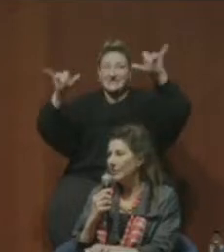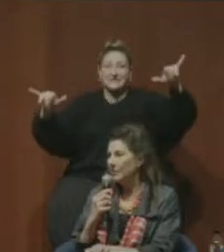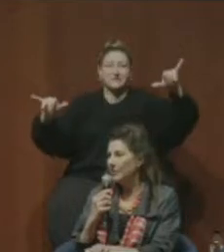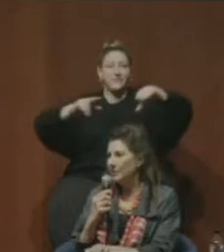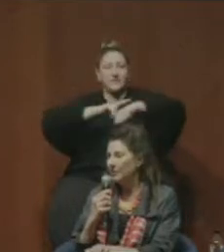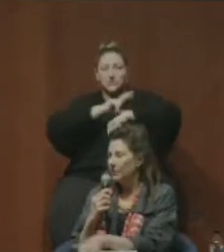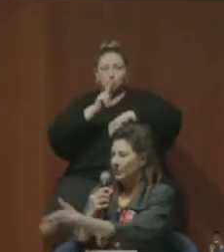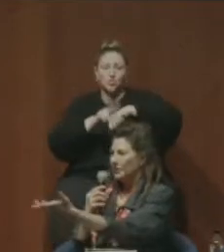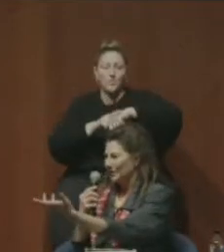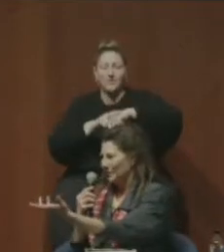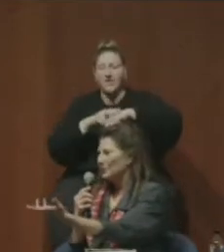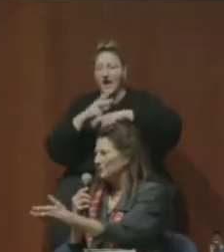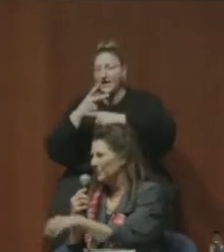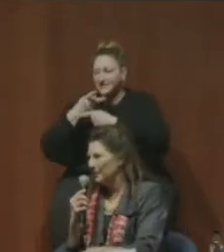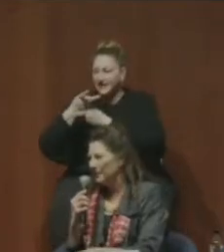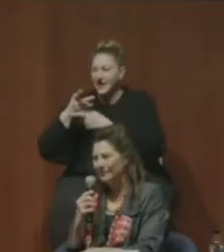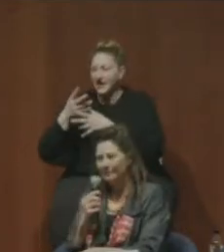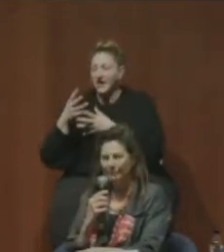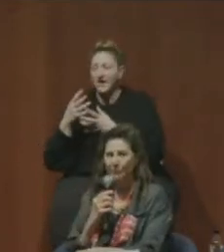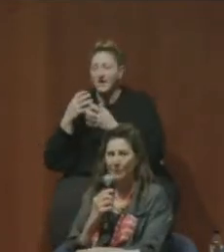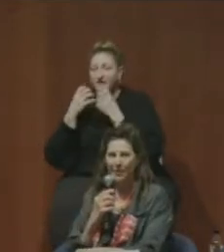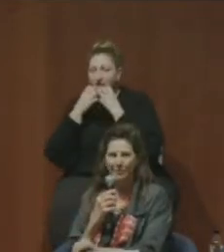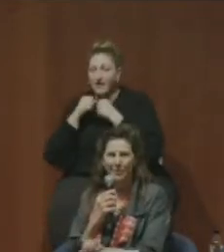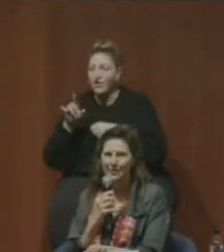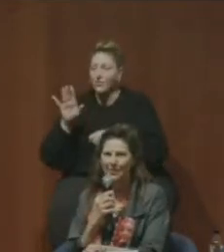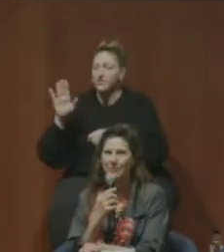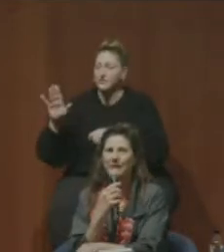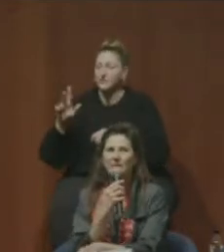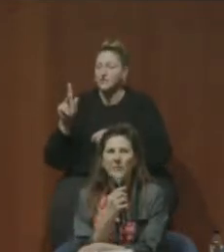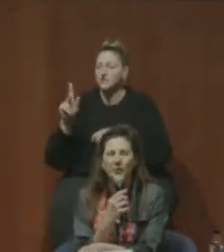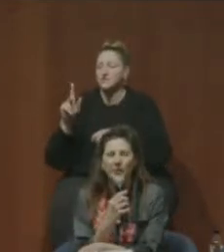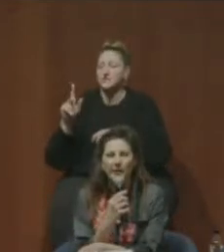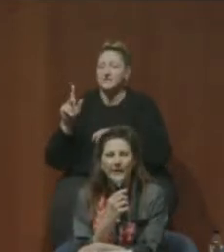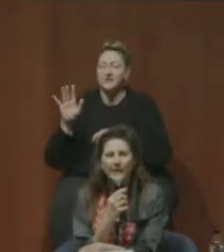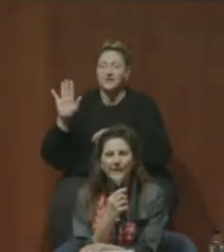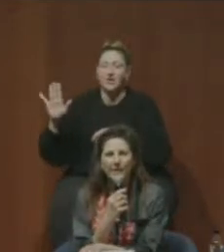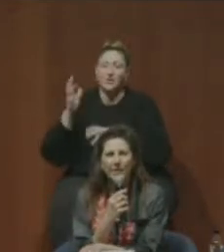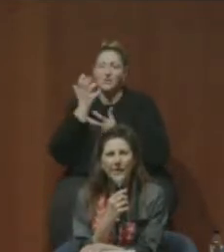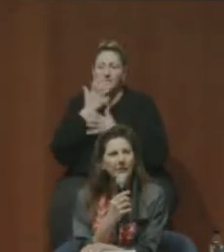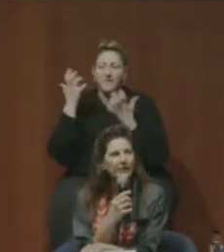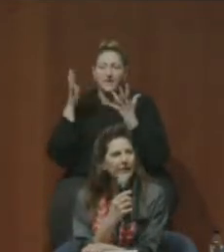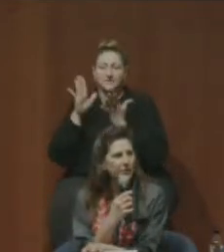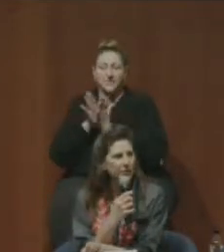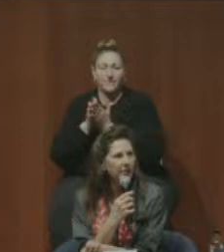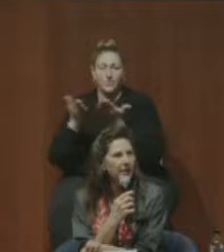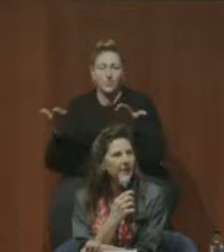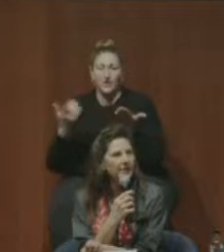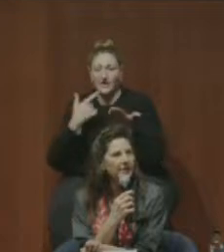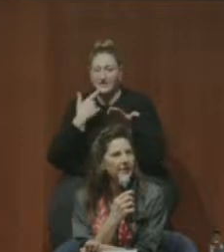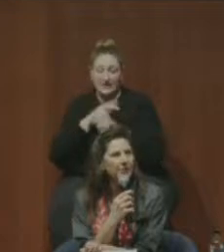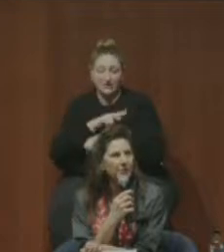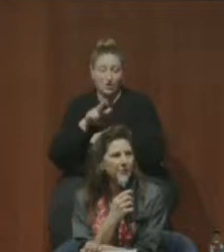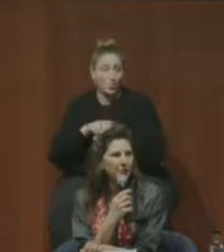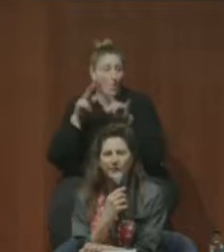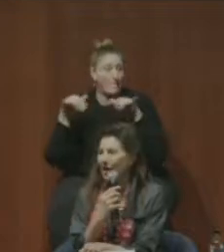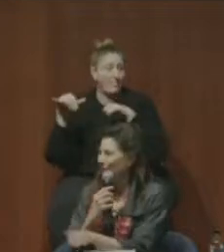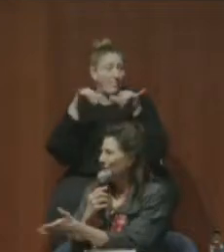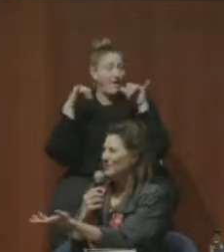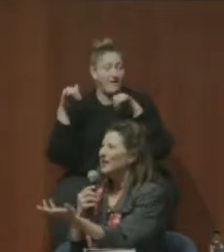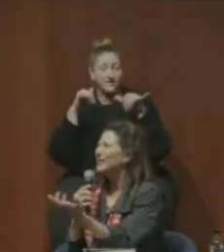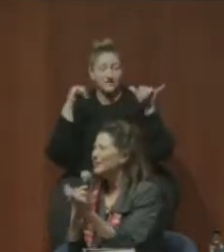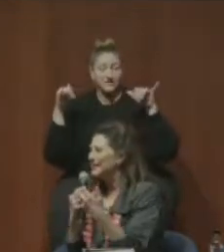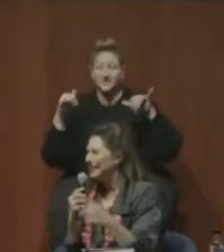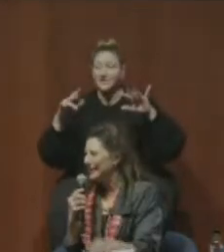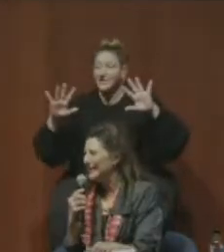care labor, which of course is the source of Premla's very recent and amazing book, to say, well, it's normalized. It's the source of